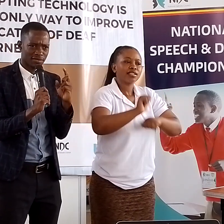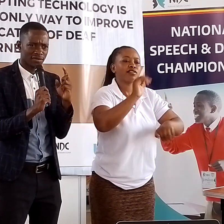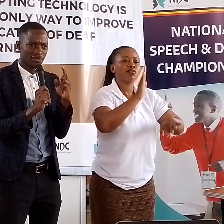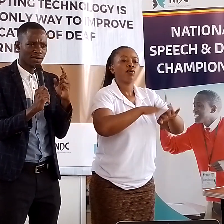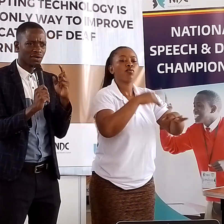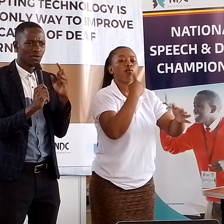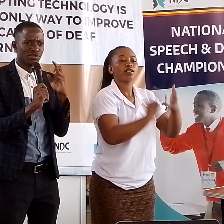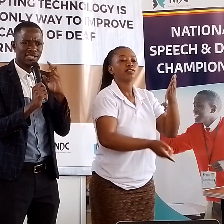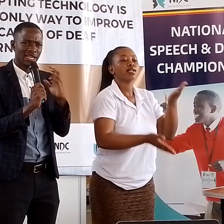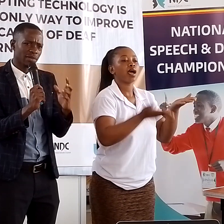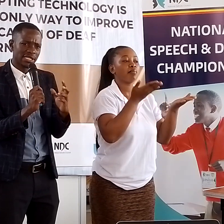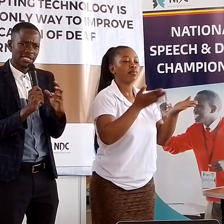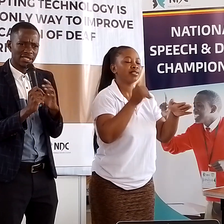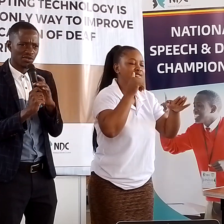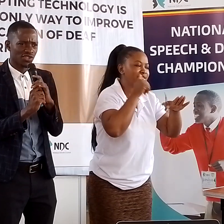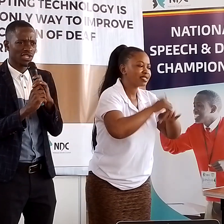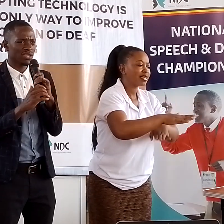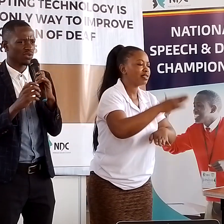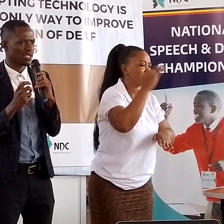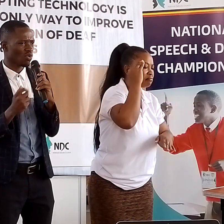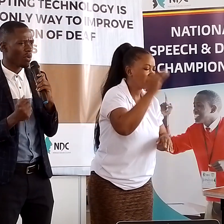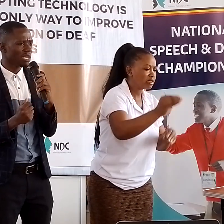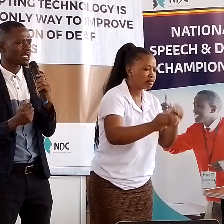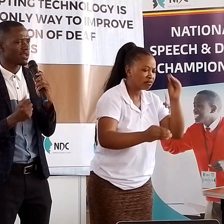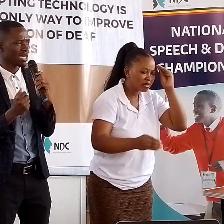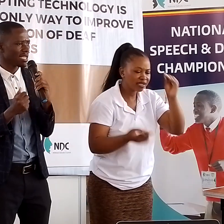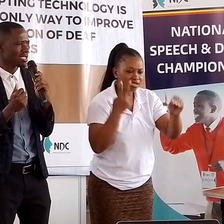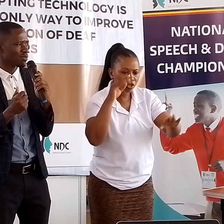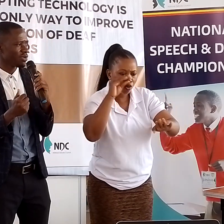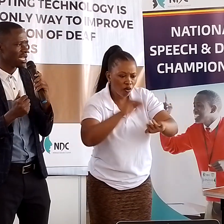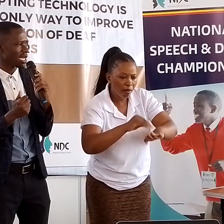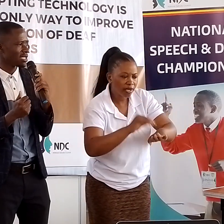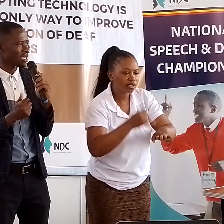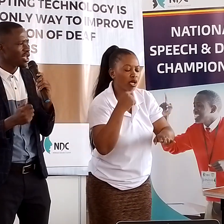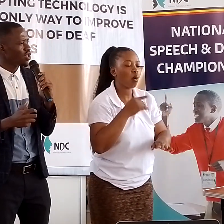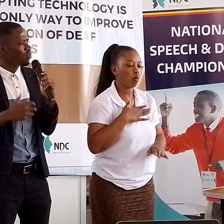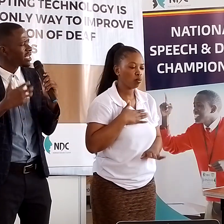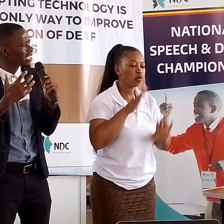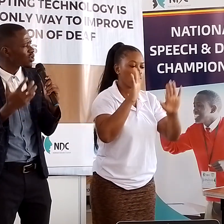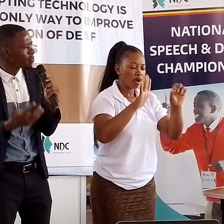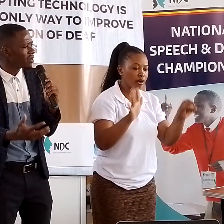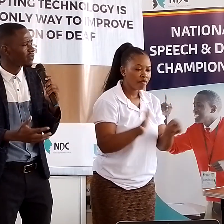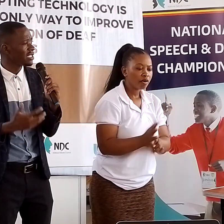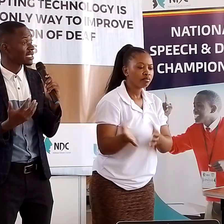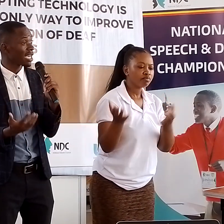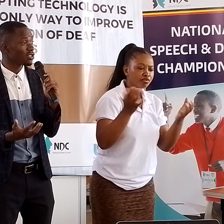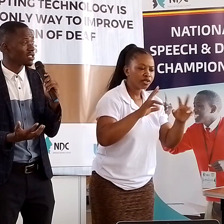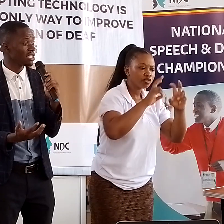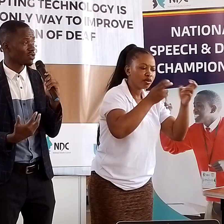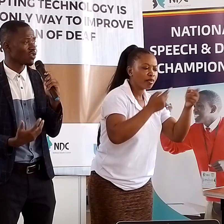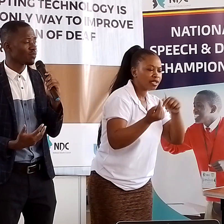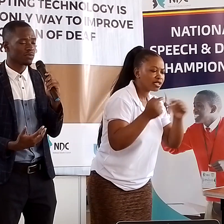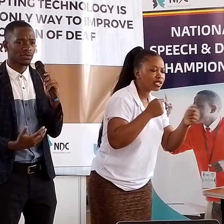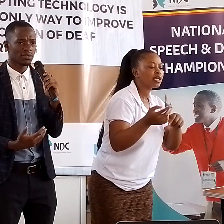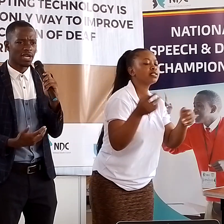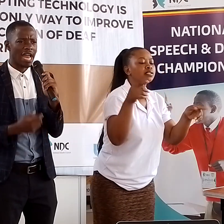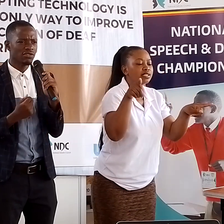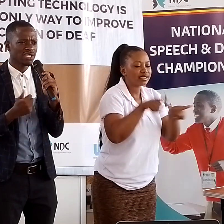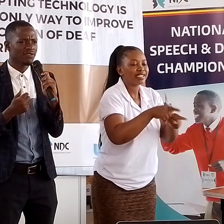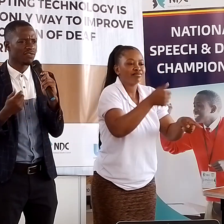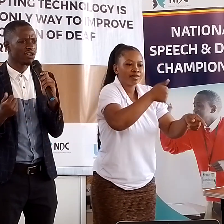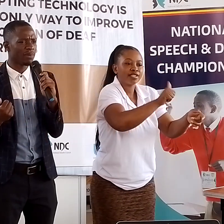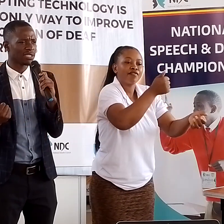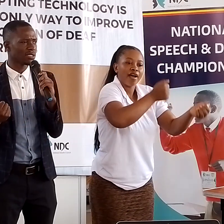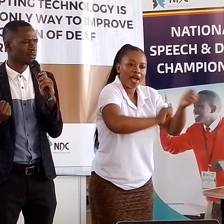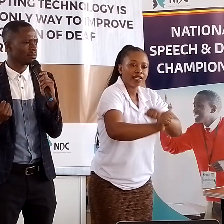WhatsApp. You send messages, you see his comments, and they're like, this is brilliant. You bring a topic of discussion in group, and